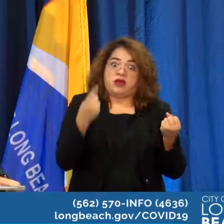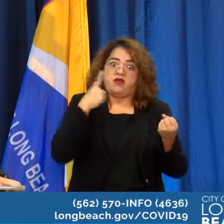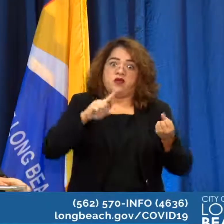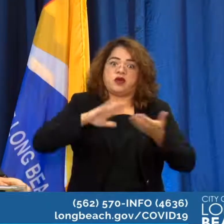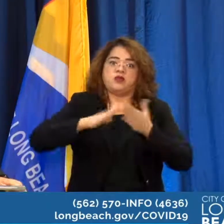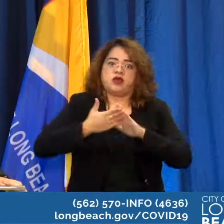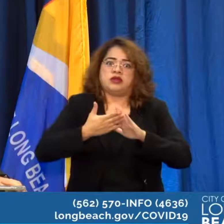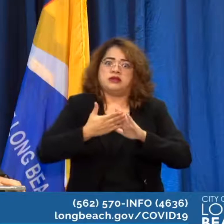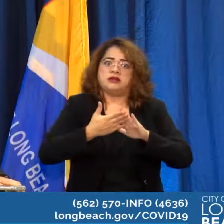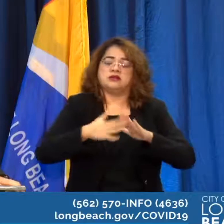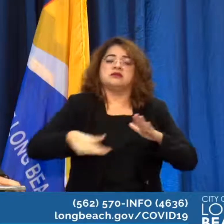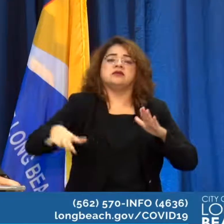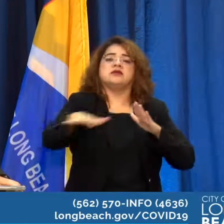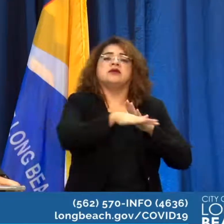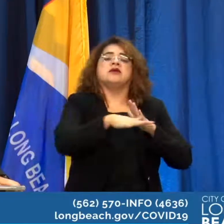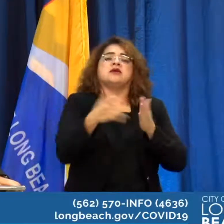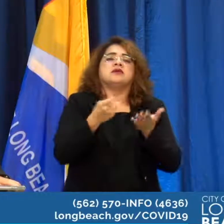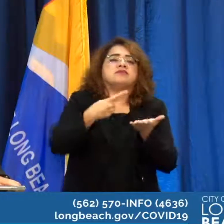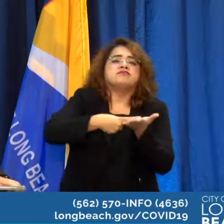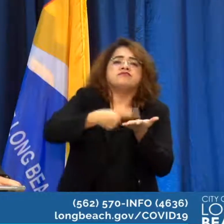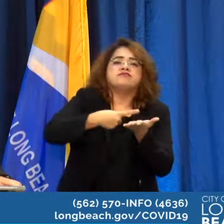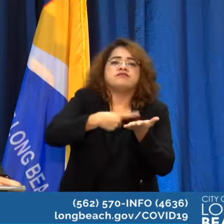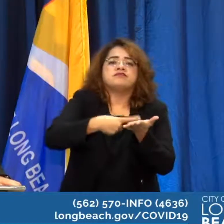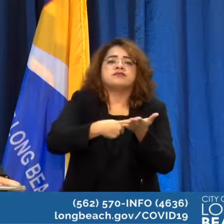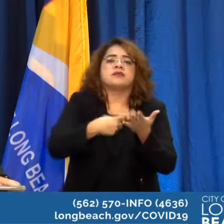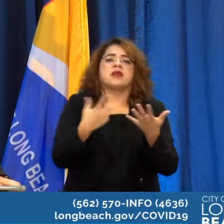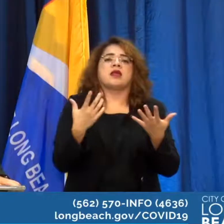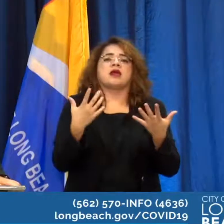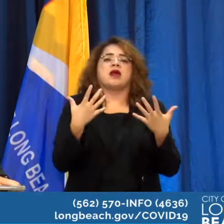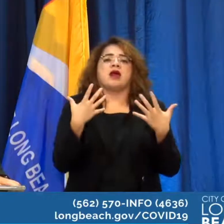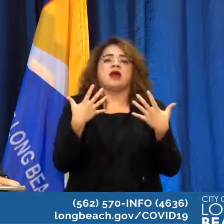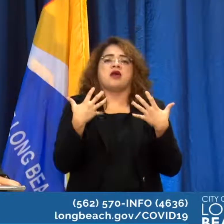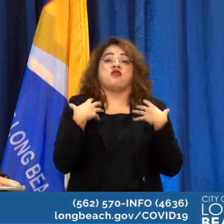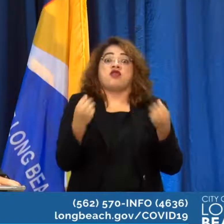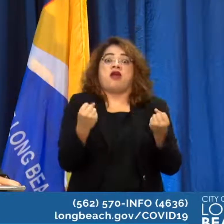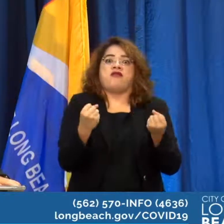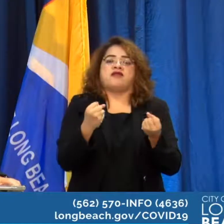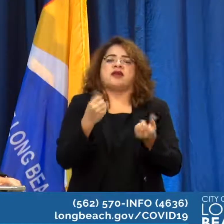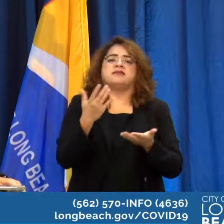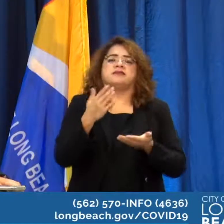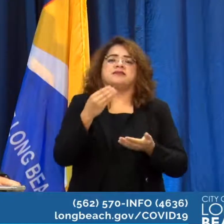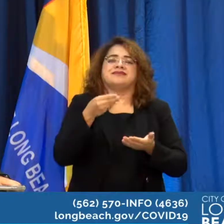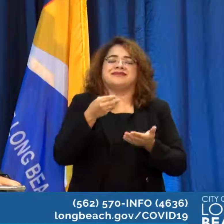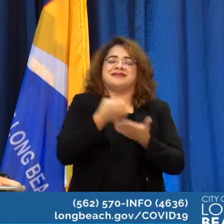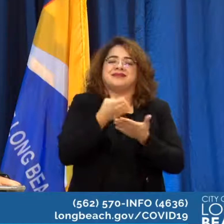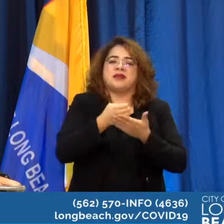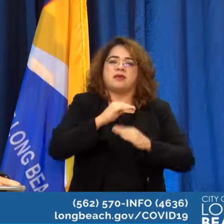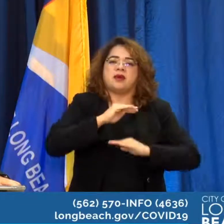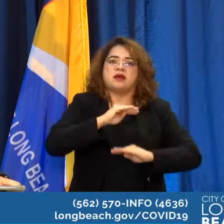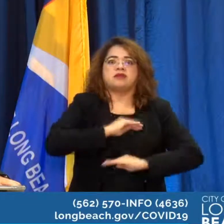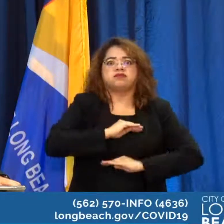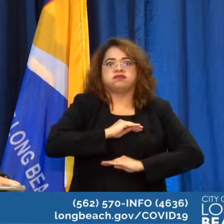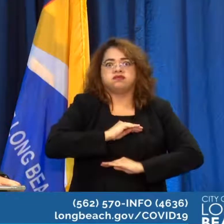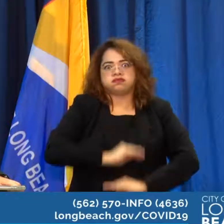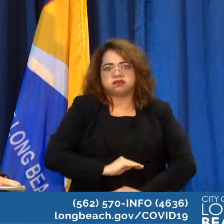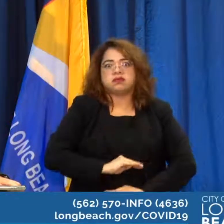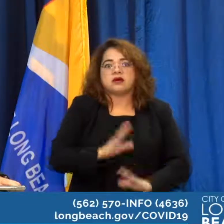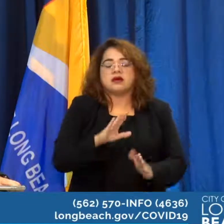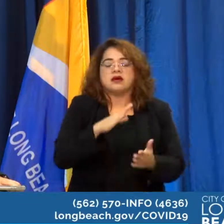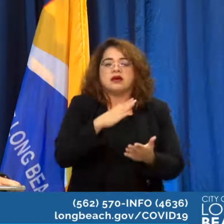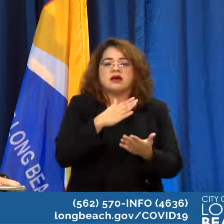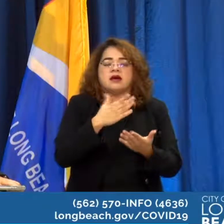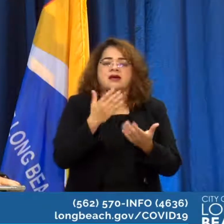administration, a significant recovery package that will allow us to make some